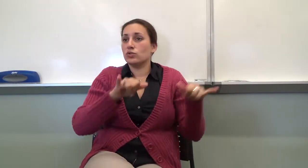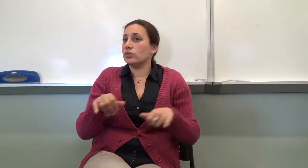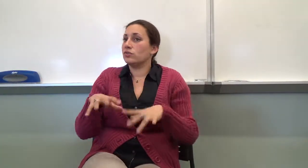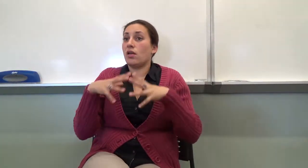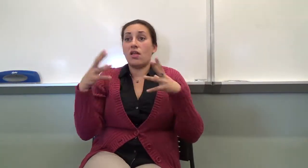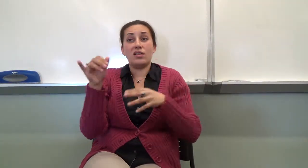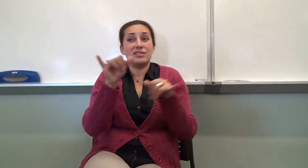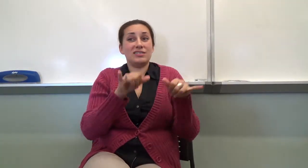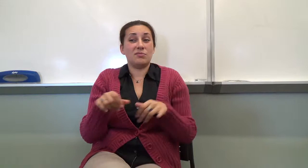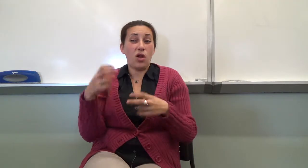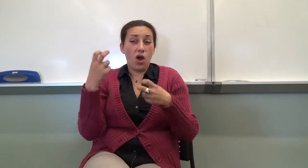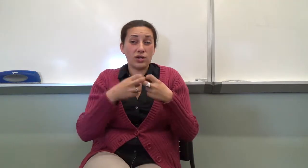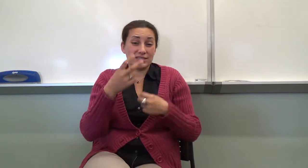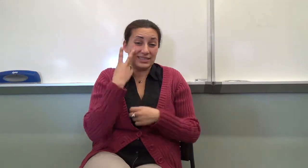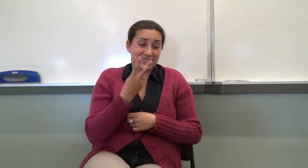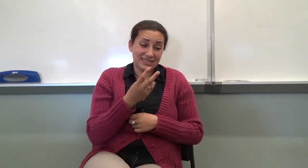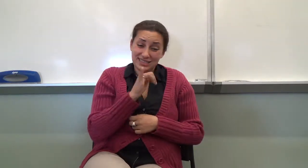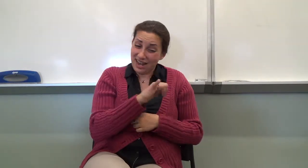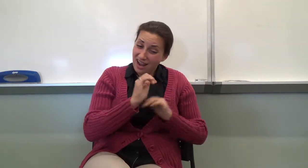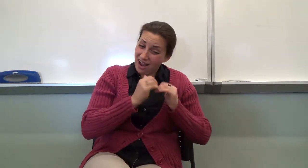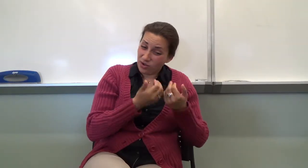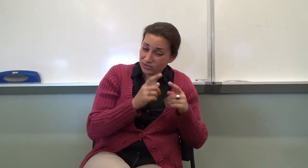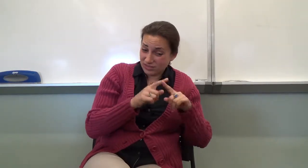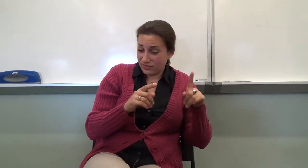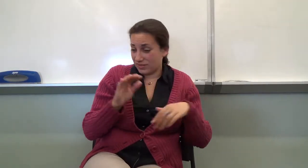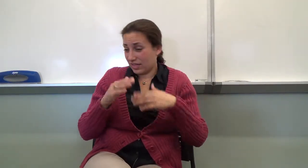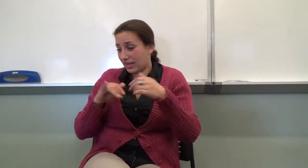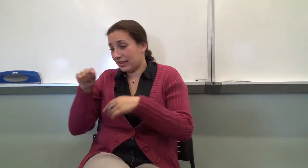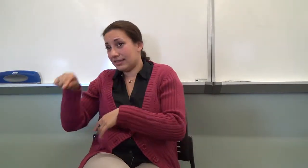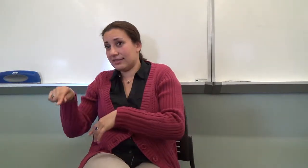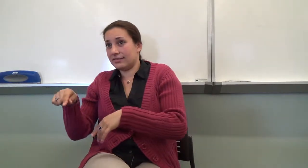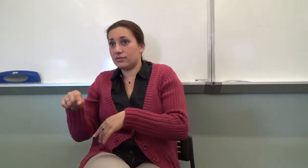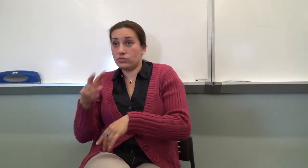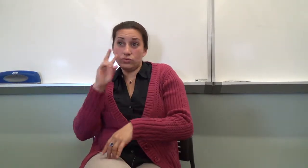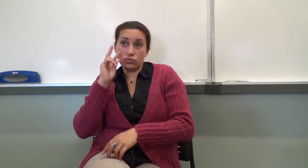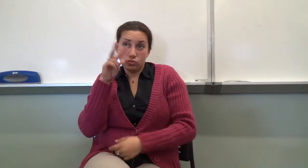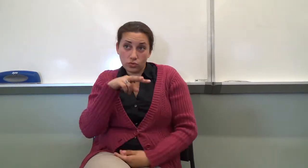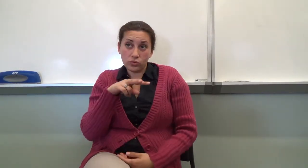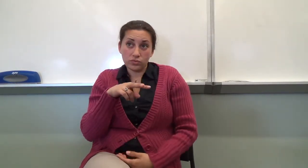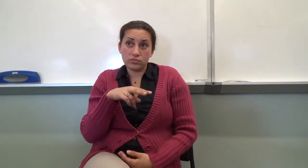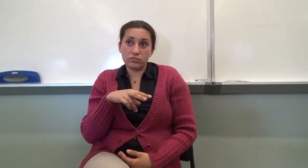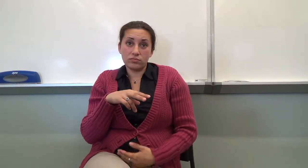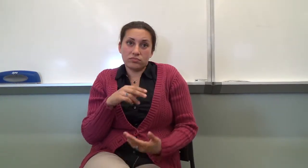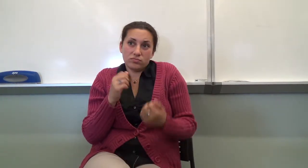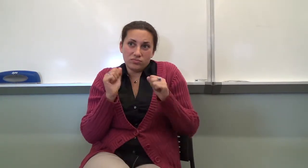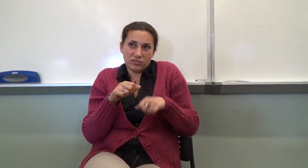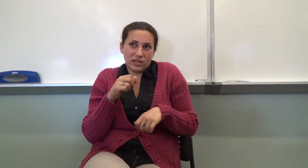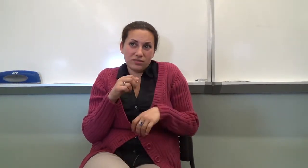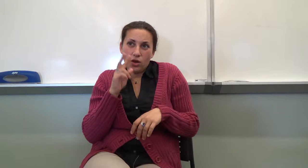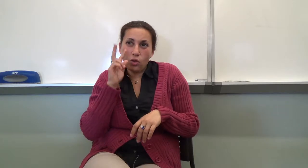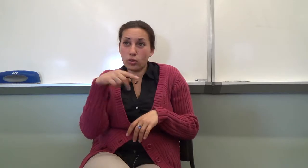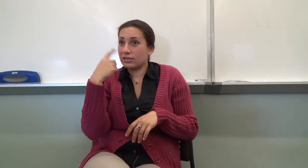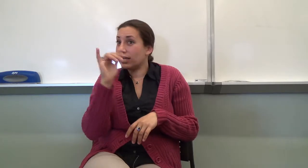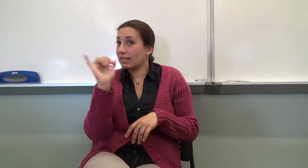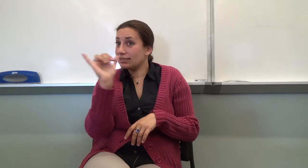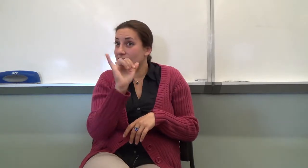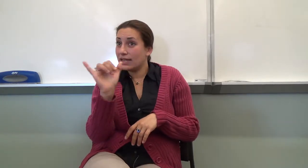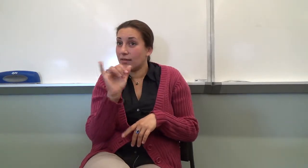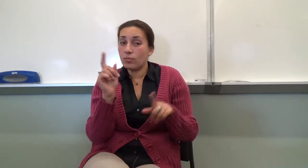Hard to tell this from this. If you look at them, take a good distance and say, they look very symmetric. And that's